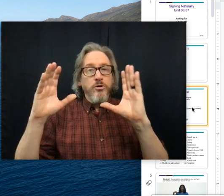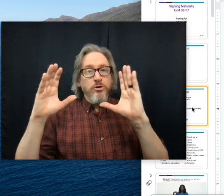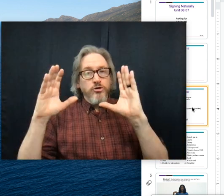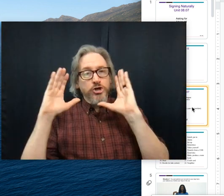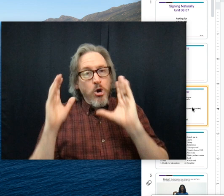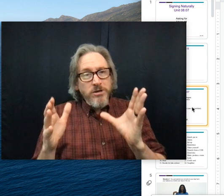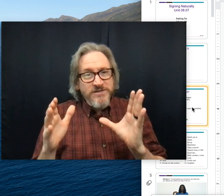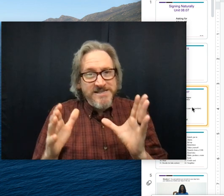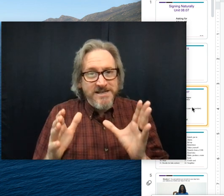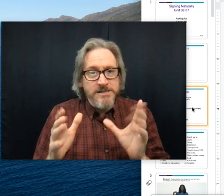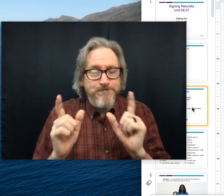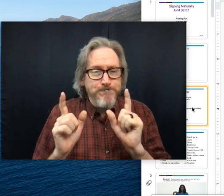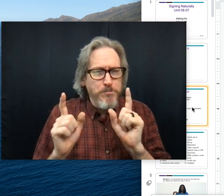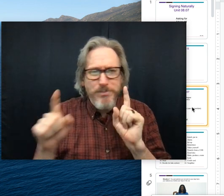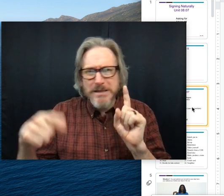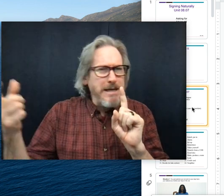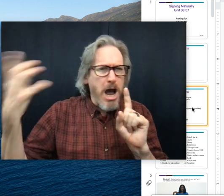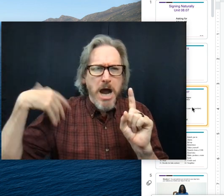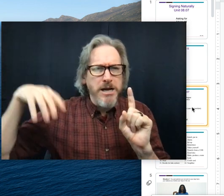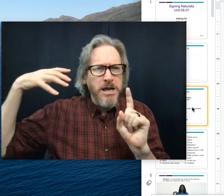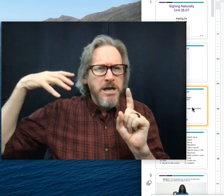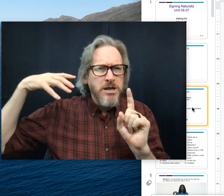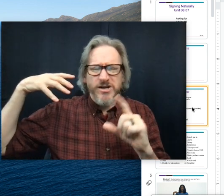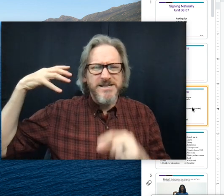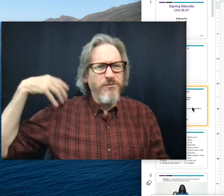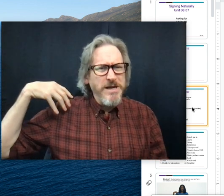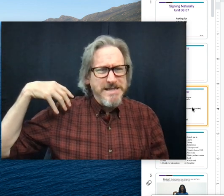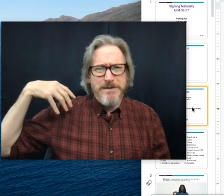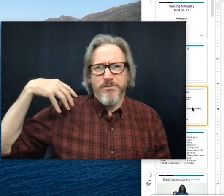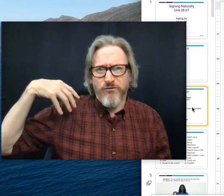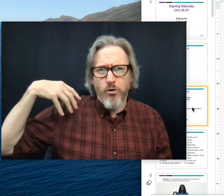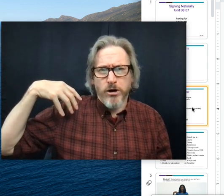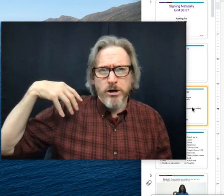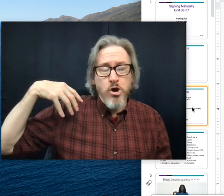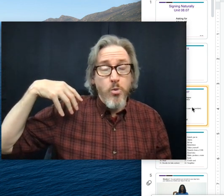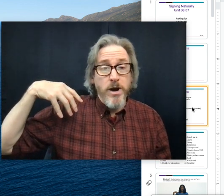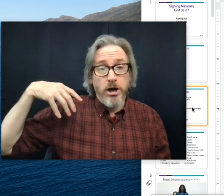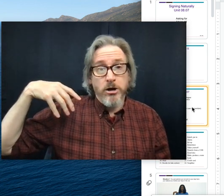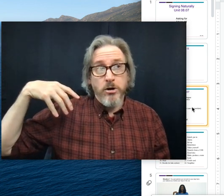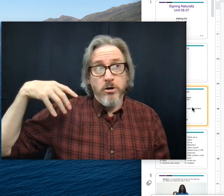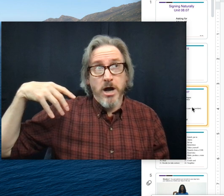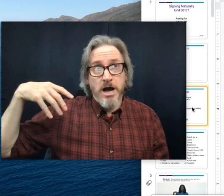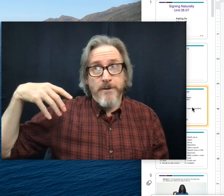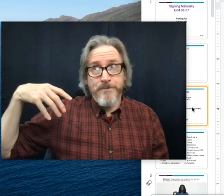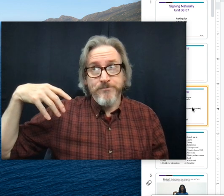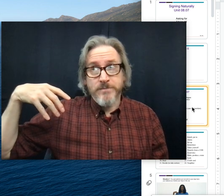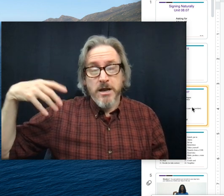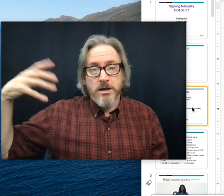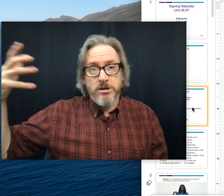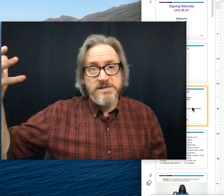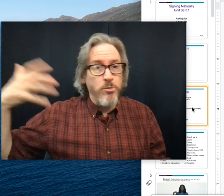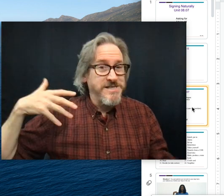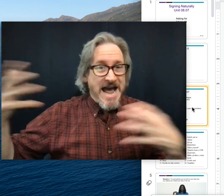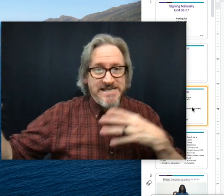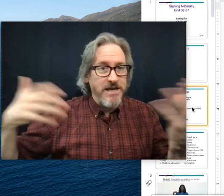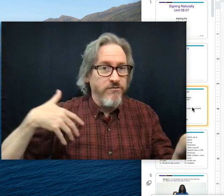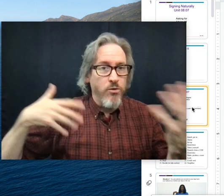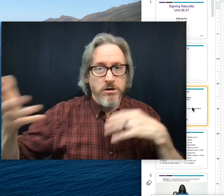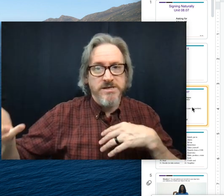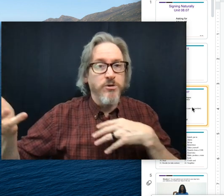So the goal of this is building on the stuff we did before, where someone